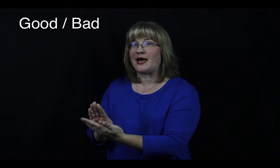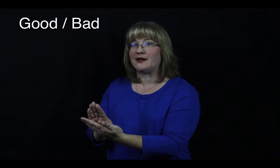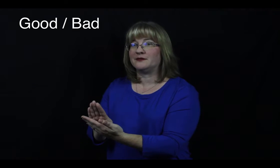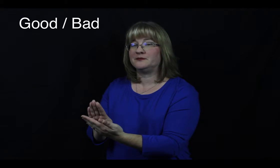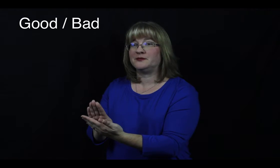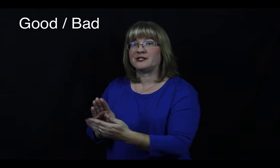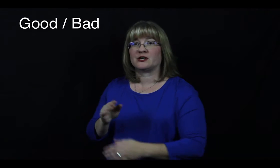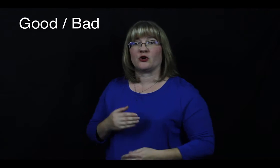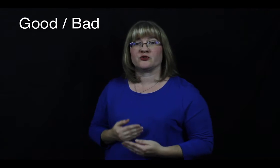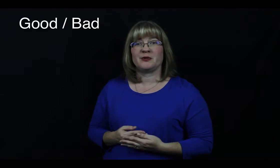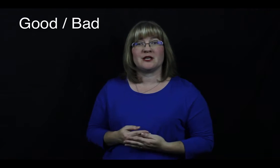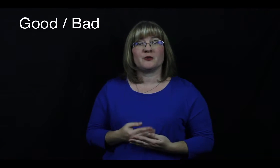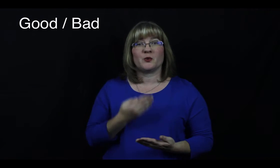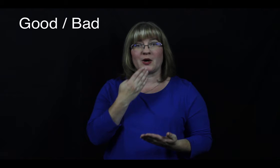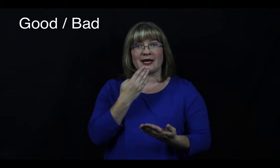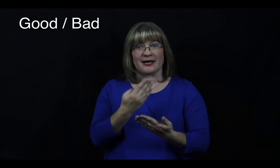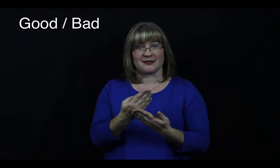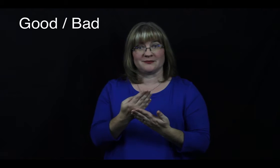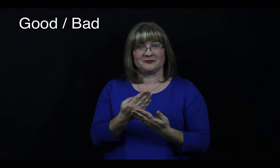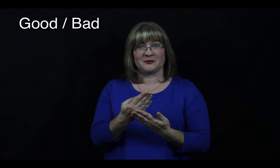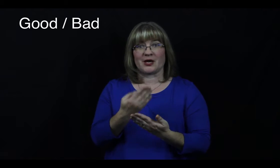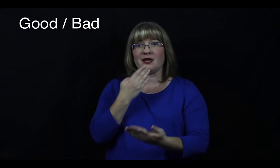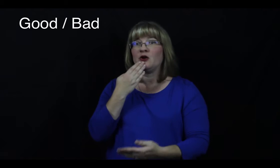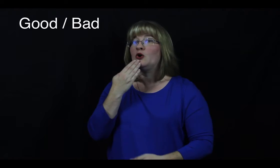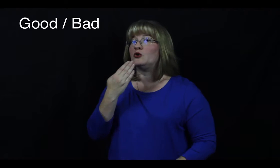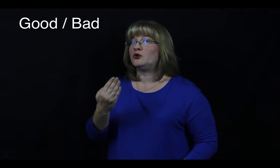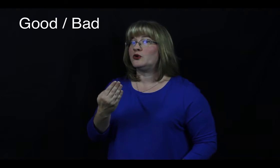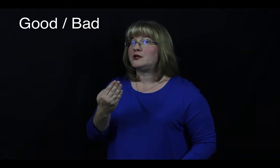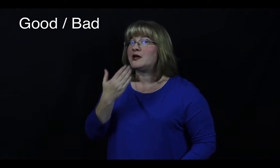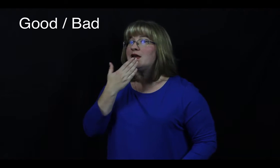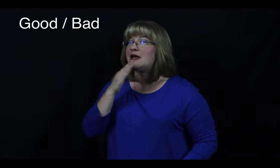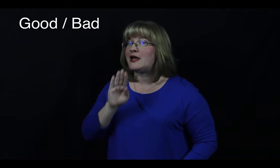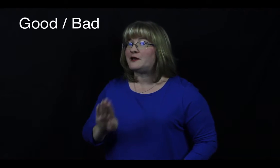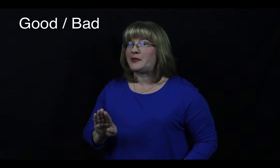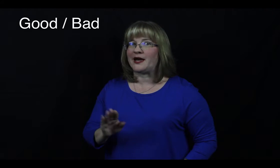Bad. This can also be done with one hand. Okay? Good and bad.